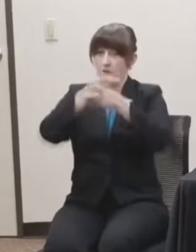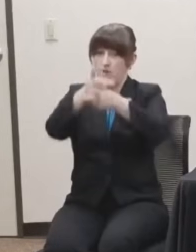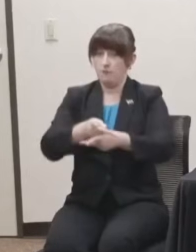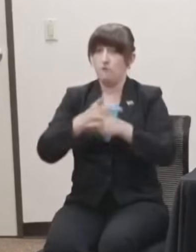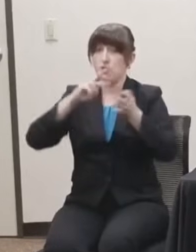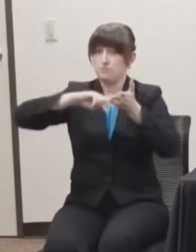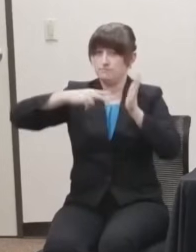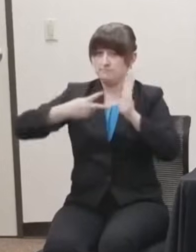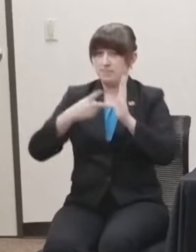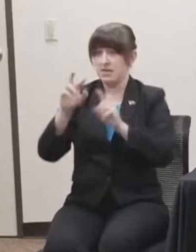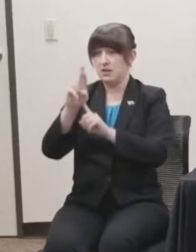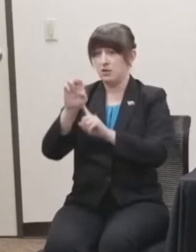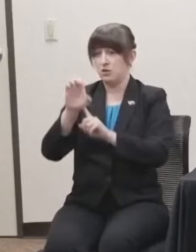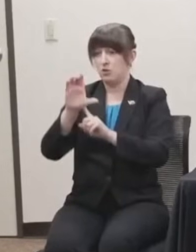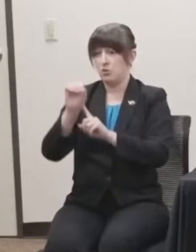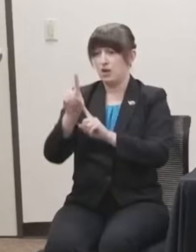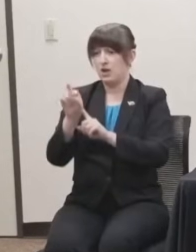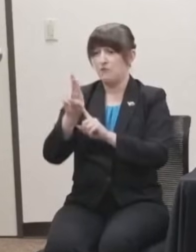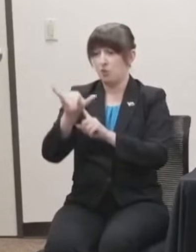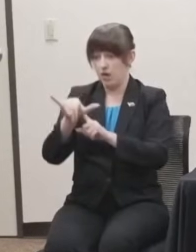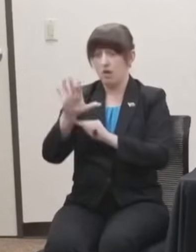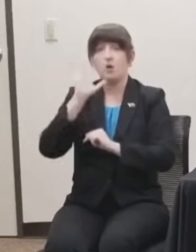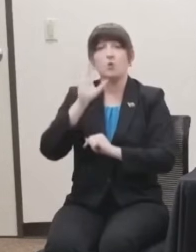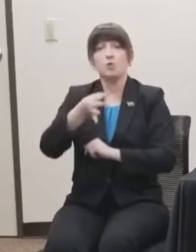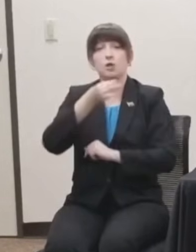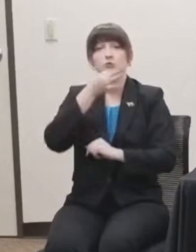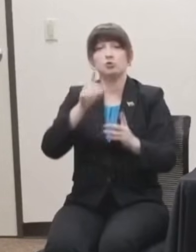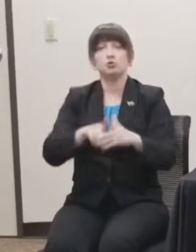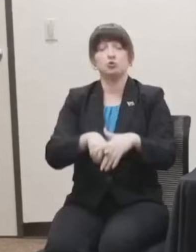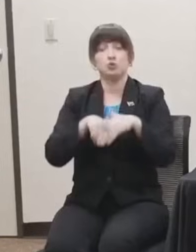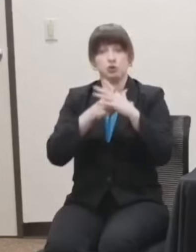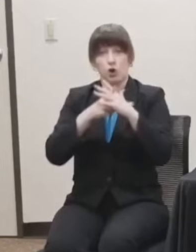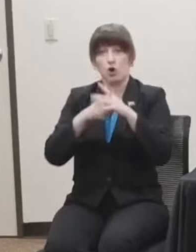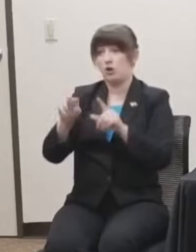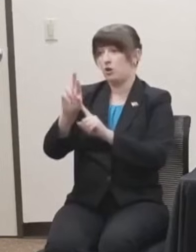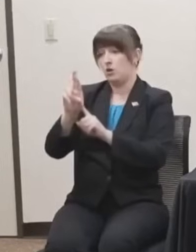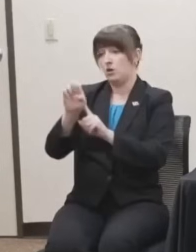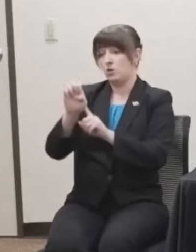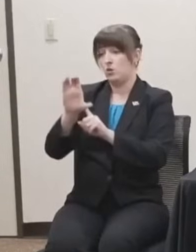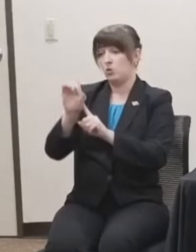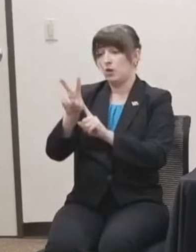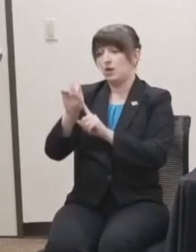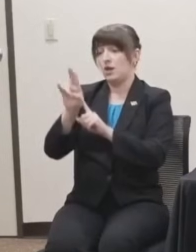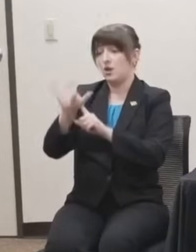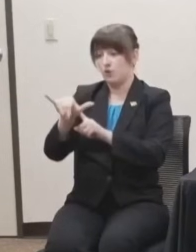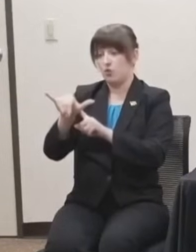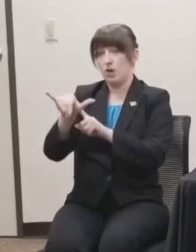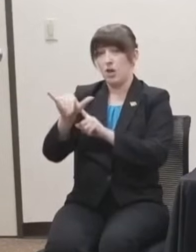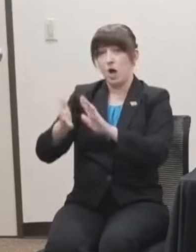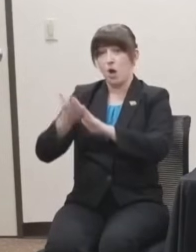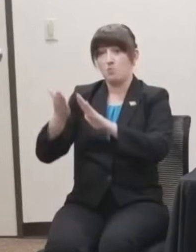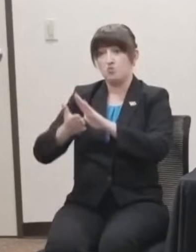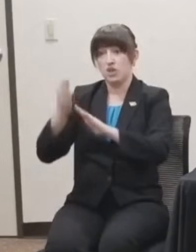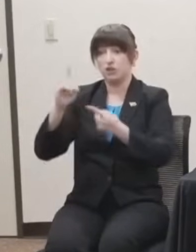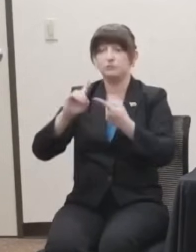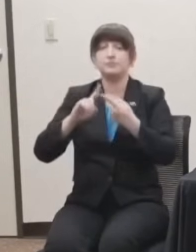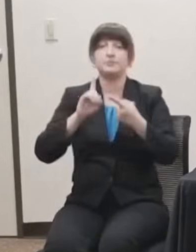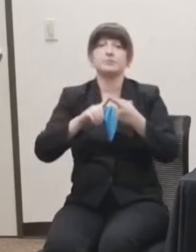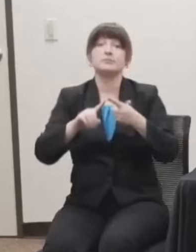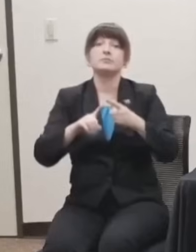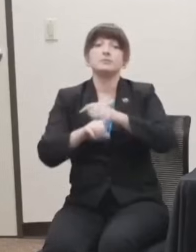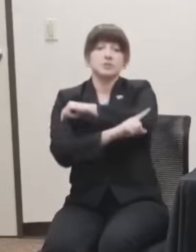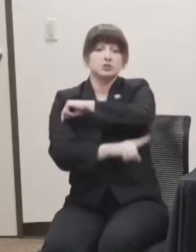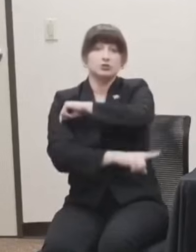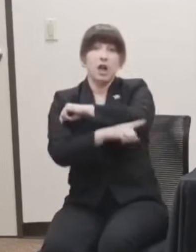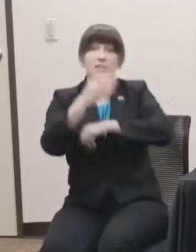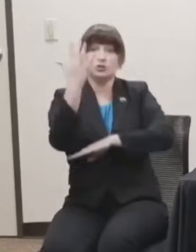well. We are going to begin recovery operations. That is debris cleanup. That is opening roads.